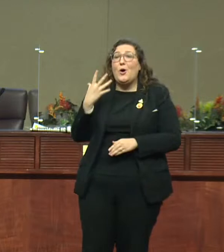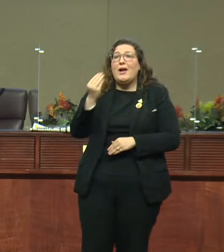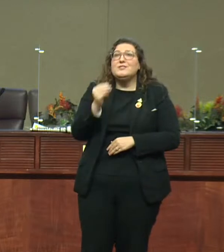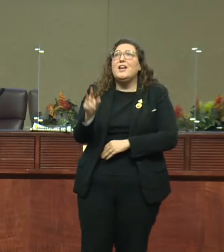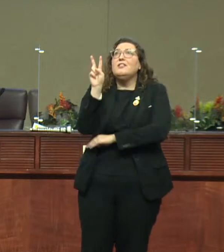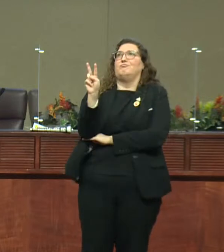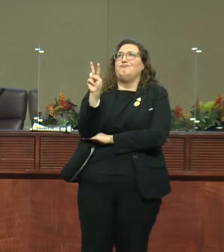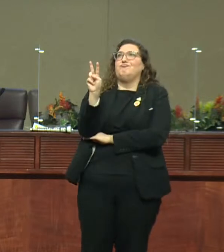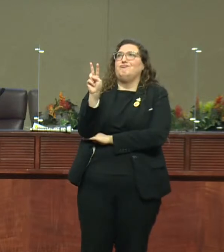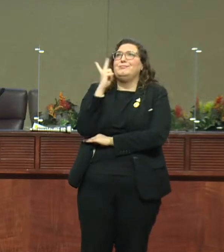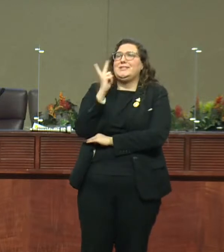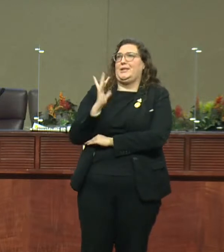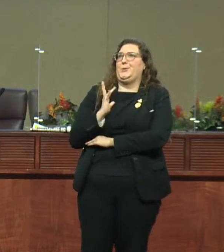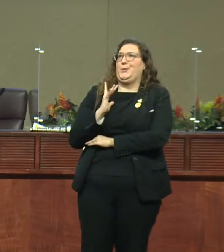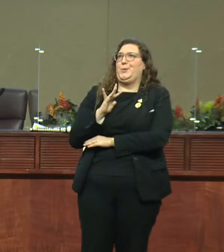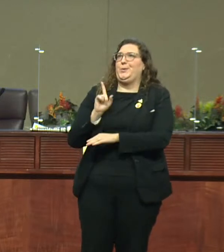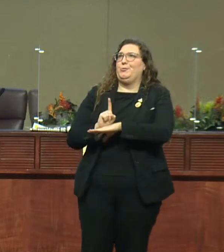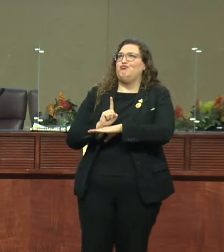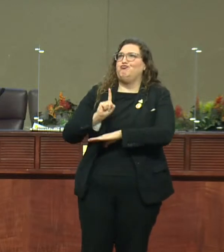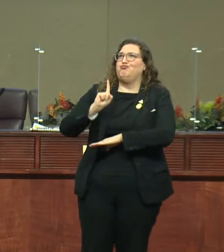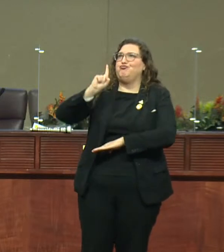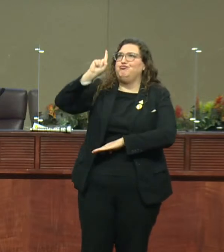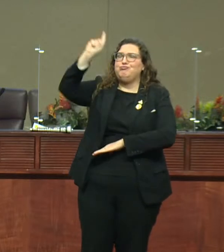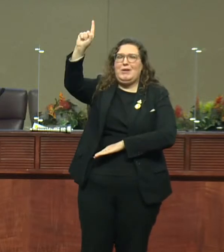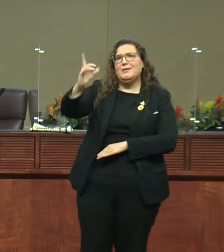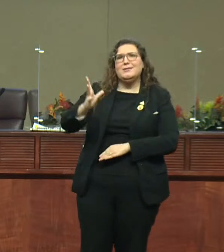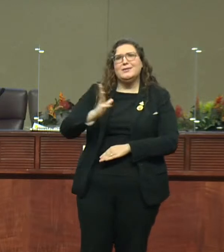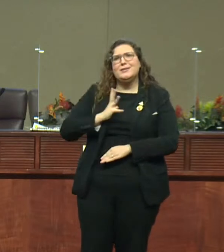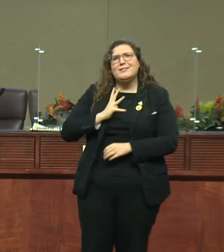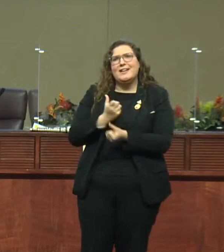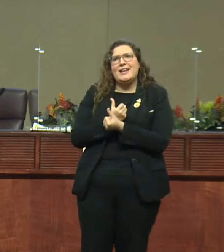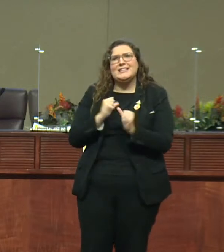if you follow the CDC guidelines.